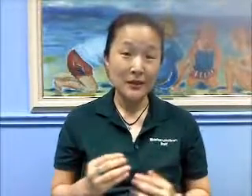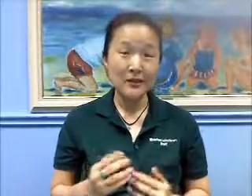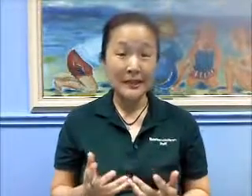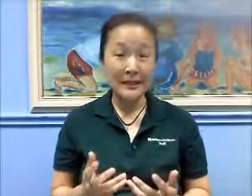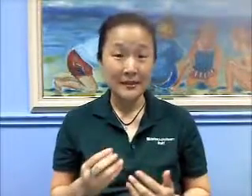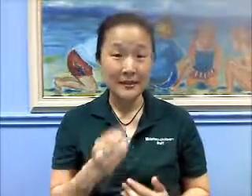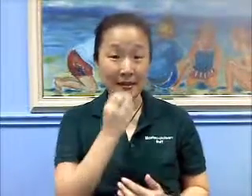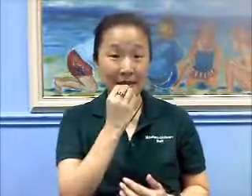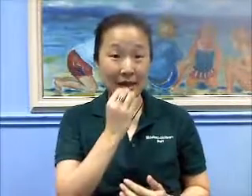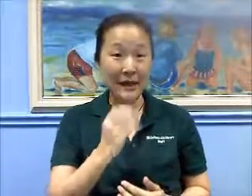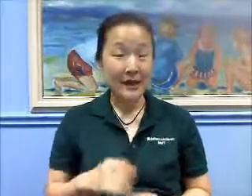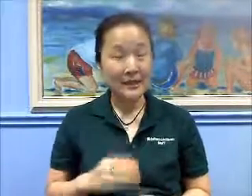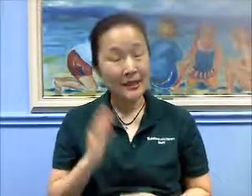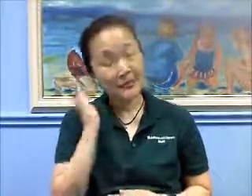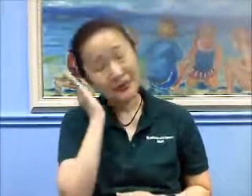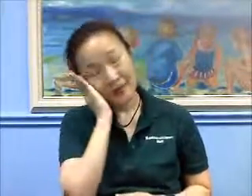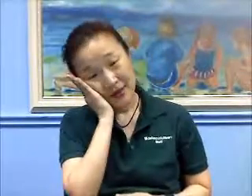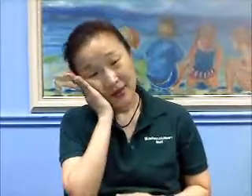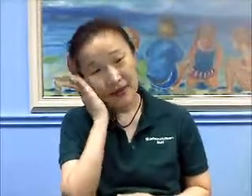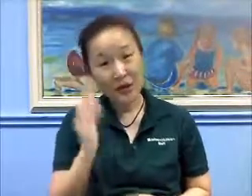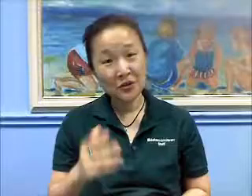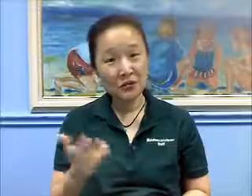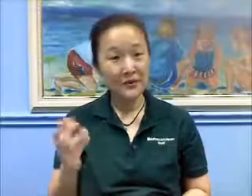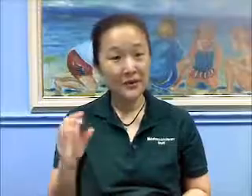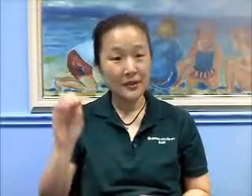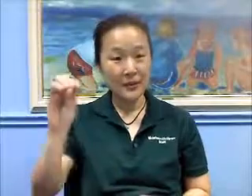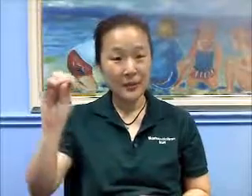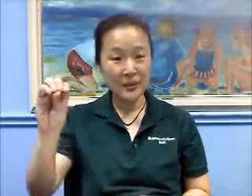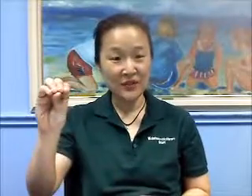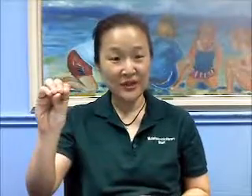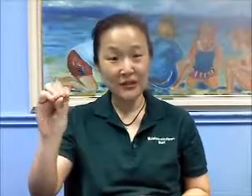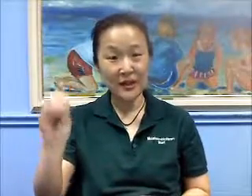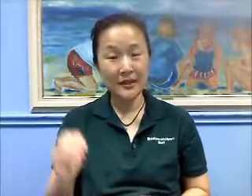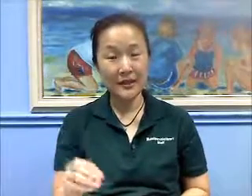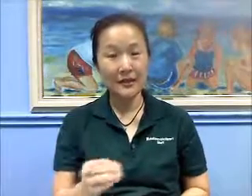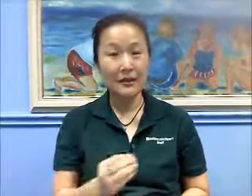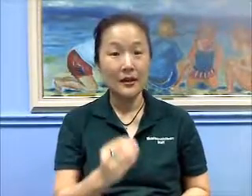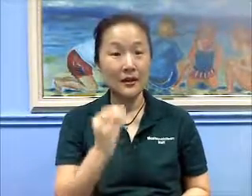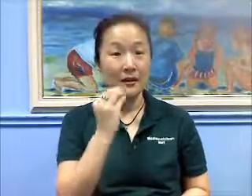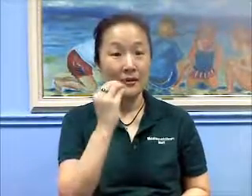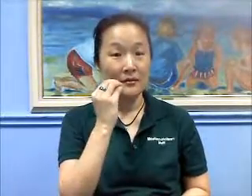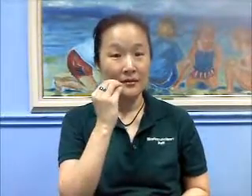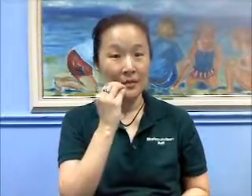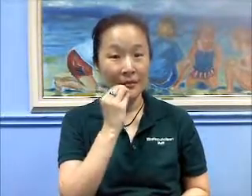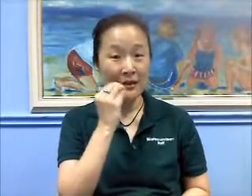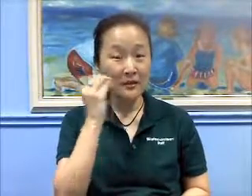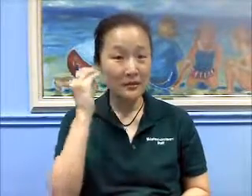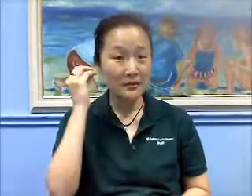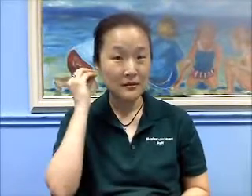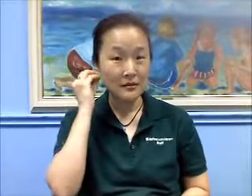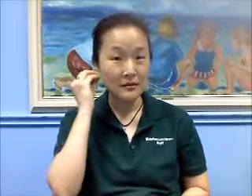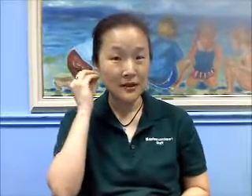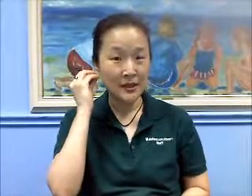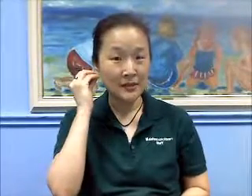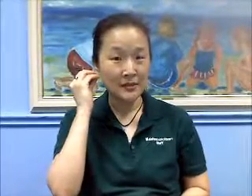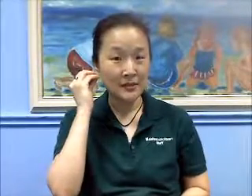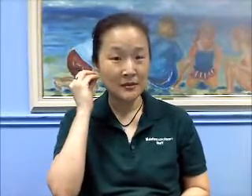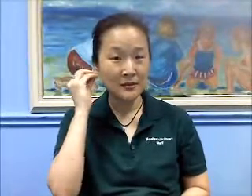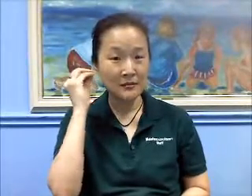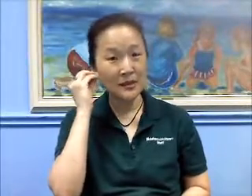you eat and sleep. So home, you just pinch your fingers like this, and you go to your mouth, and then to the side